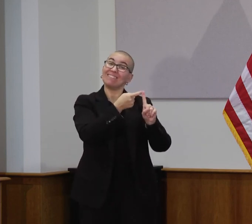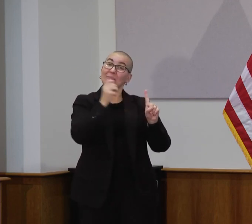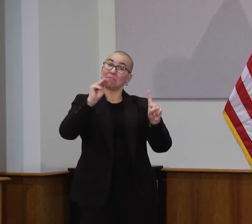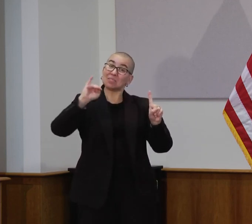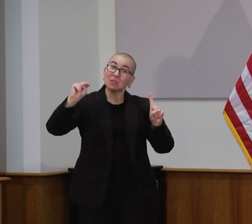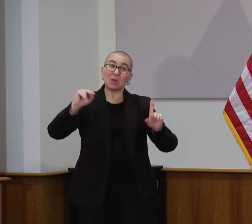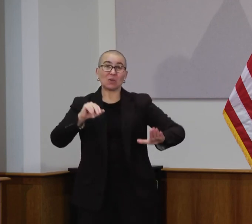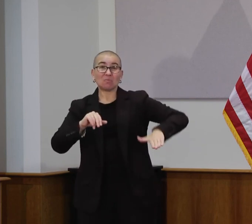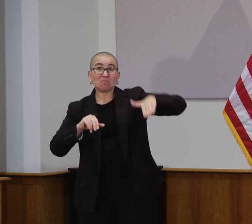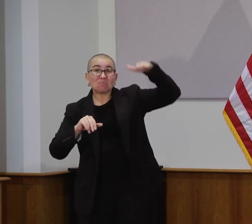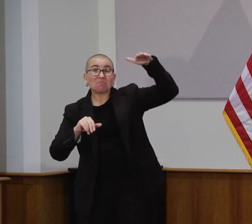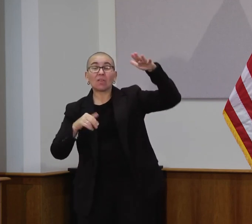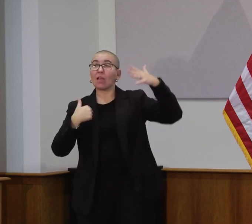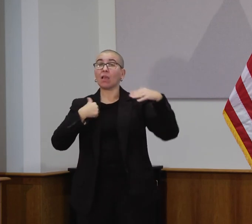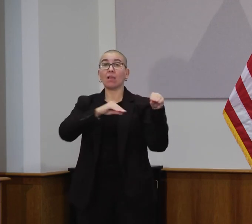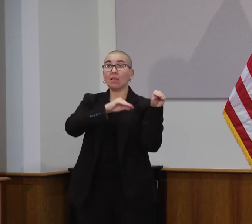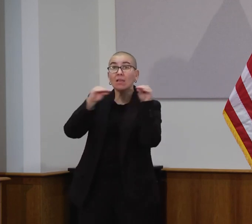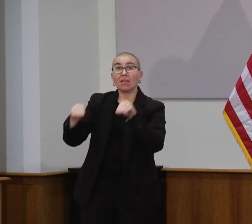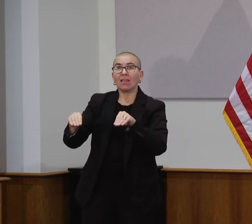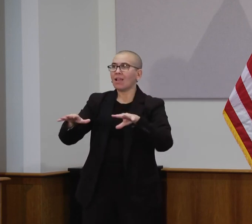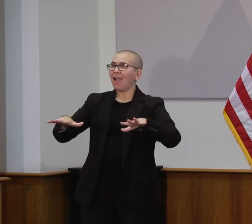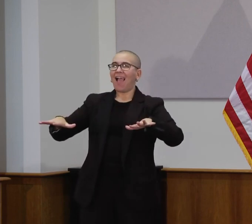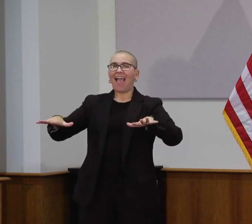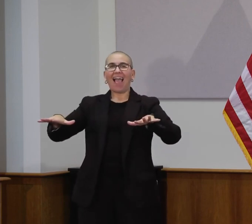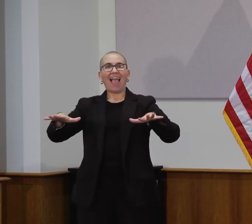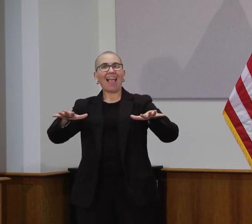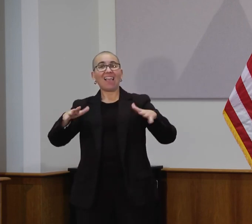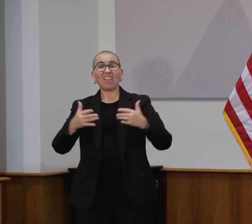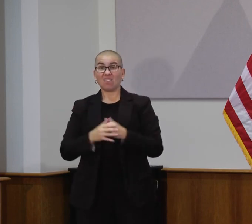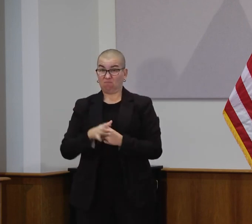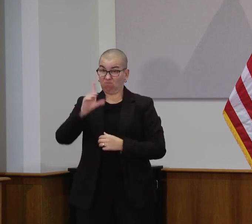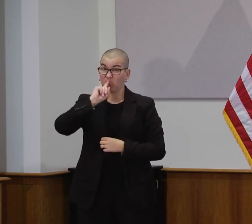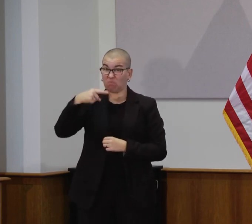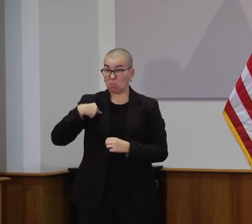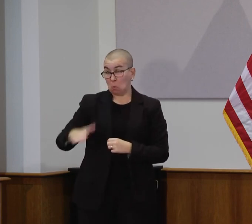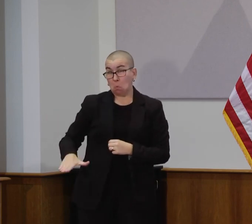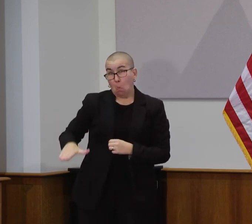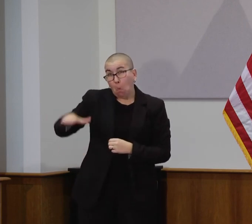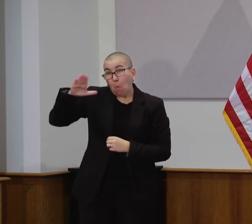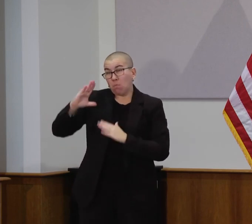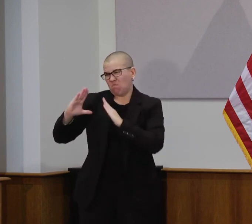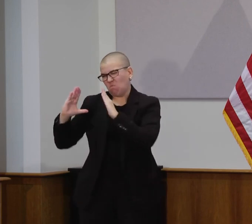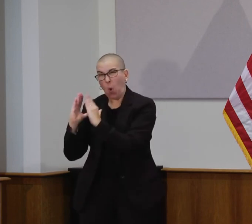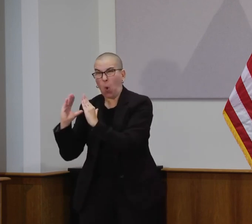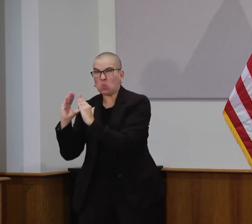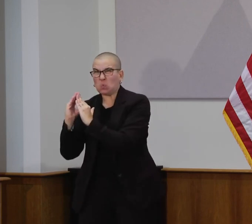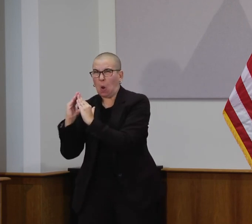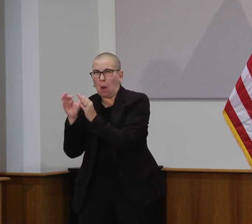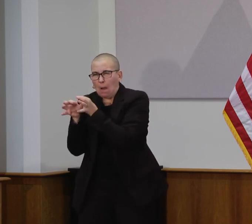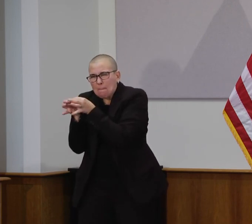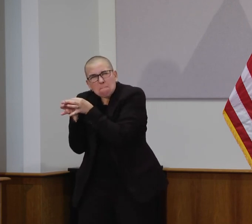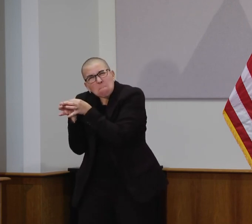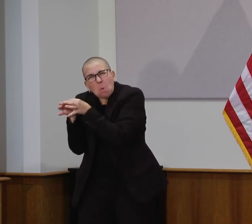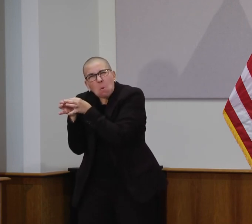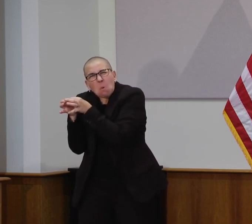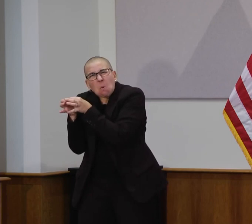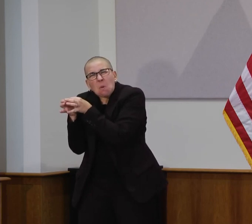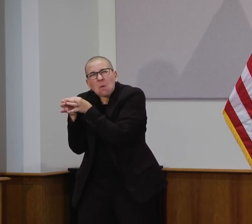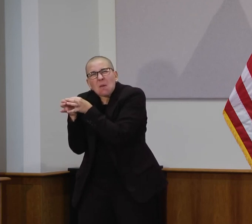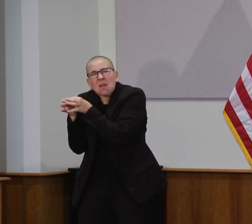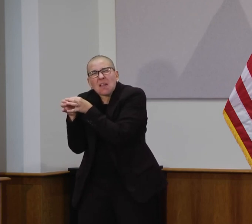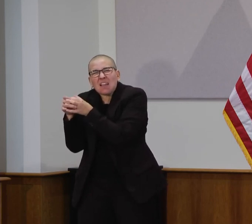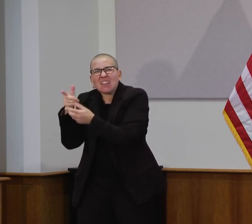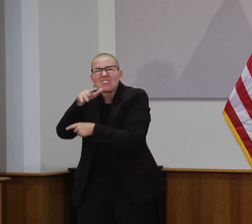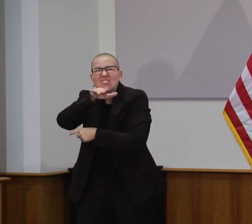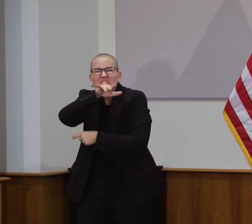this state. One thing was, I grew up in, as some of you heard me say this, a very small town. My mom still lives there, on the same dirt road that's a dirt road today. And